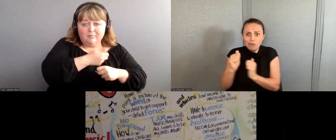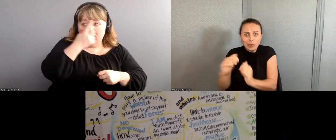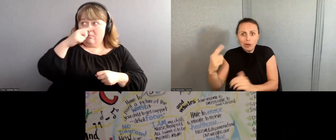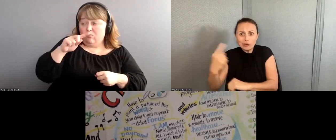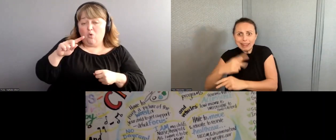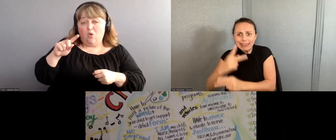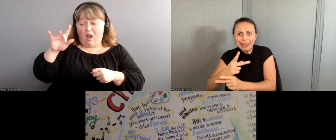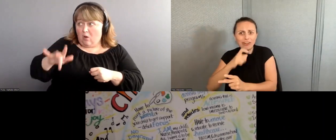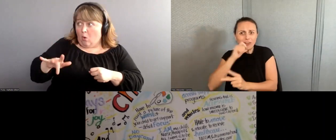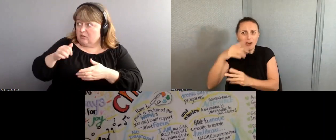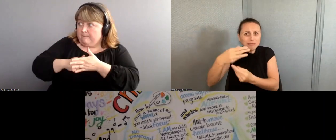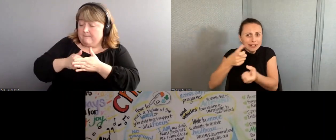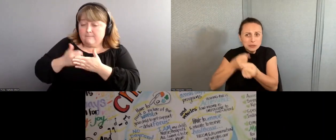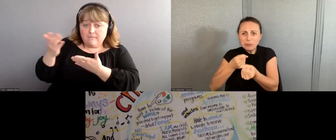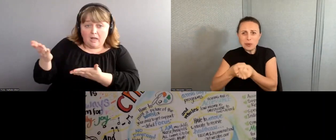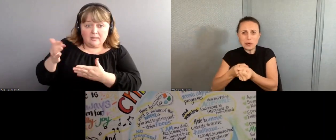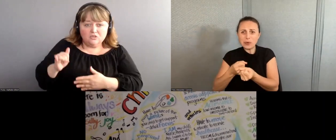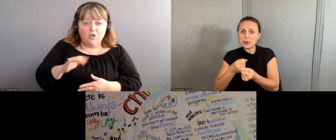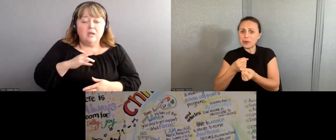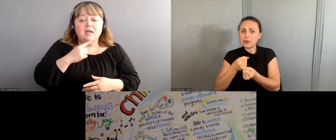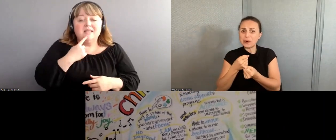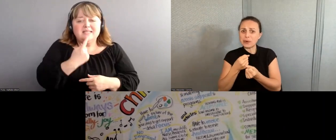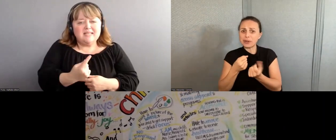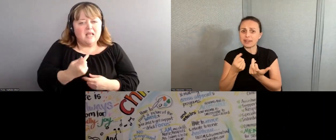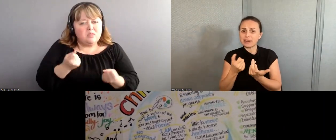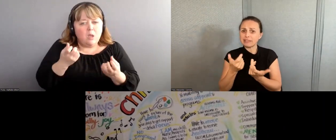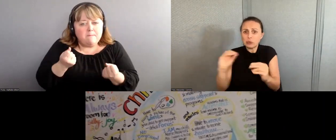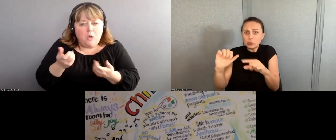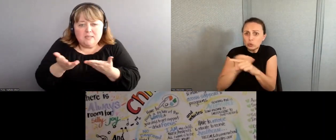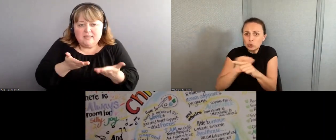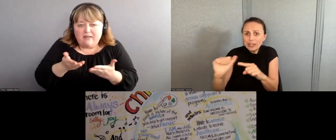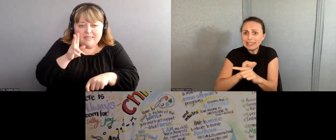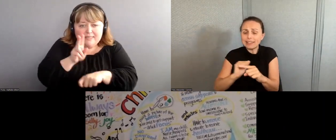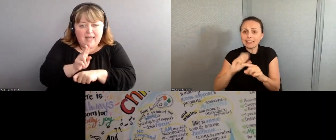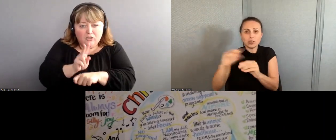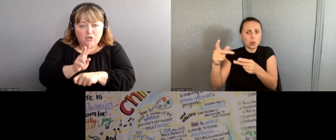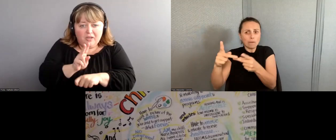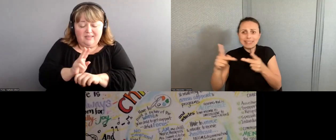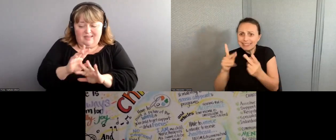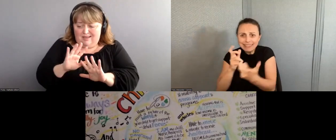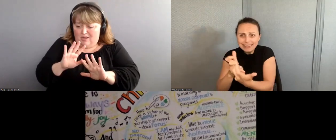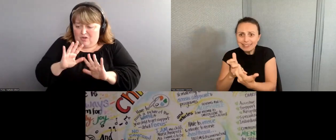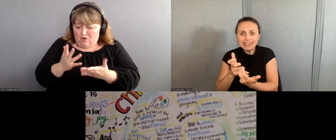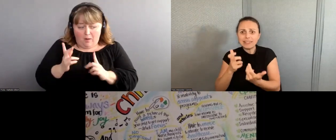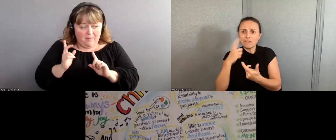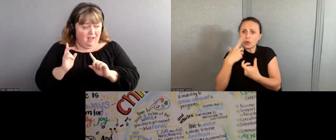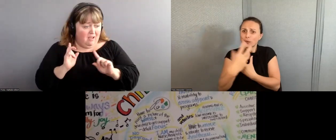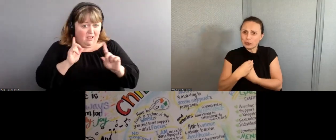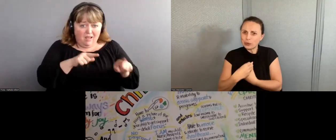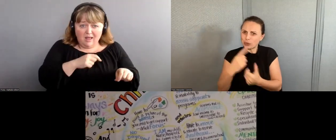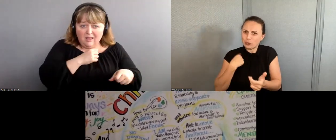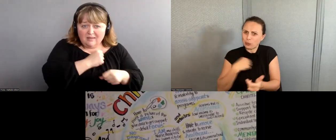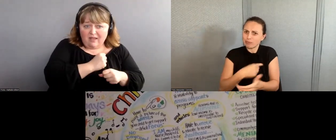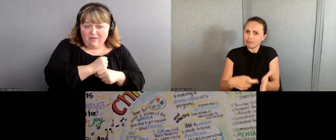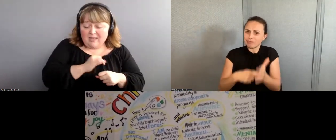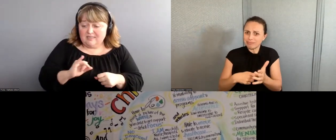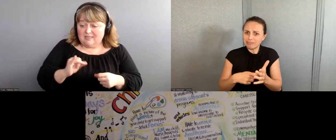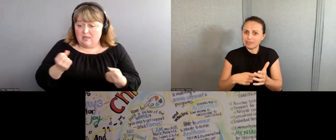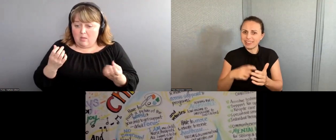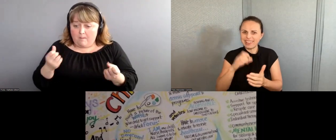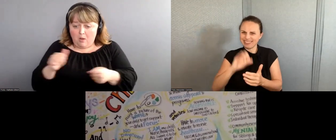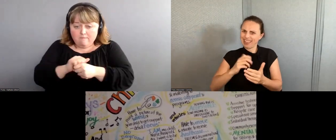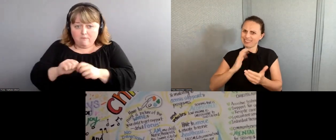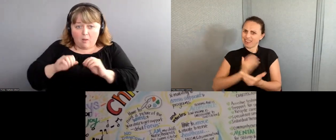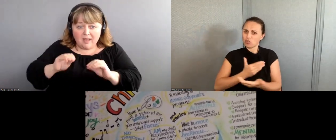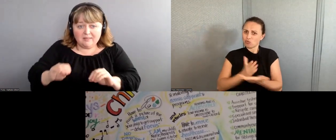not have the training, the facilities for the kind of inclusion that we need? That's the